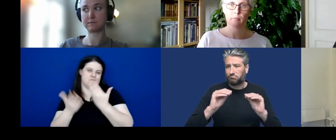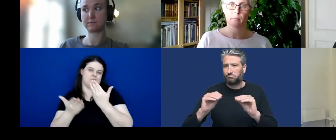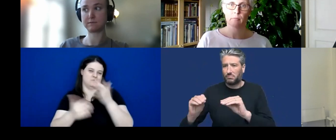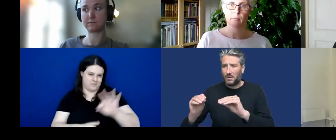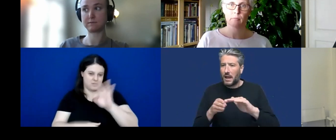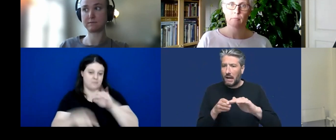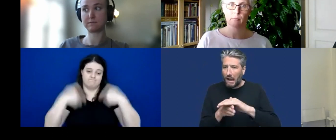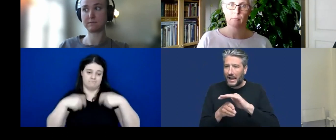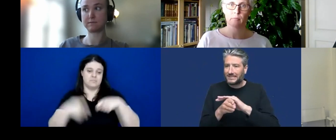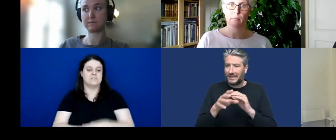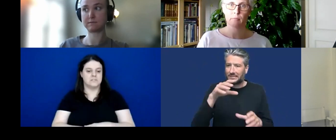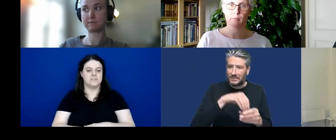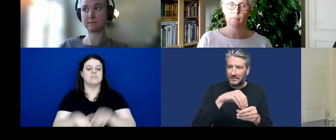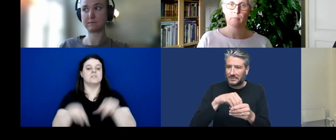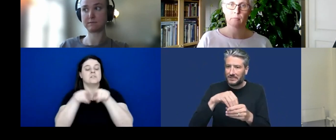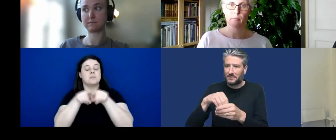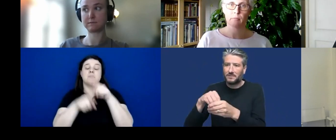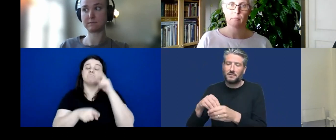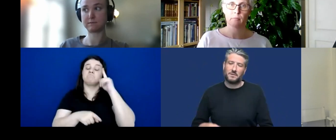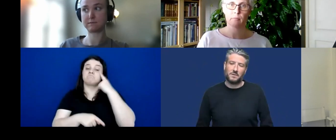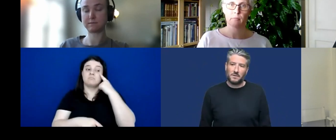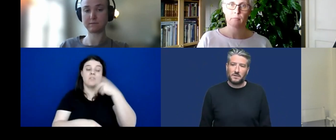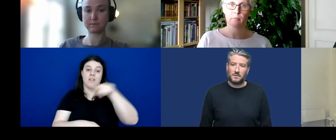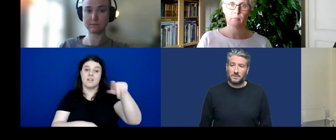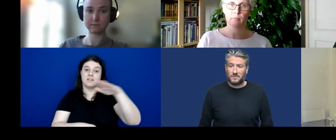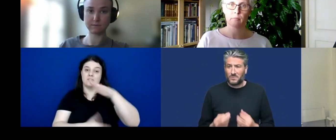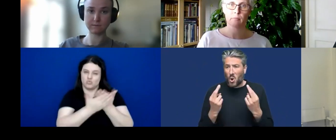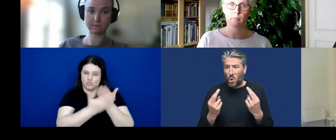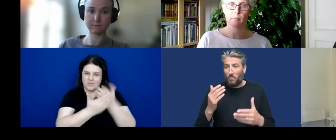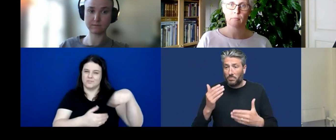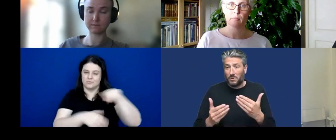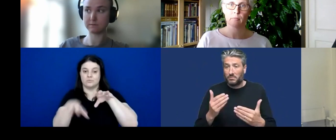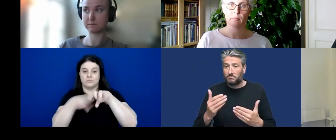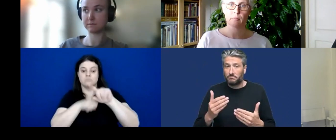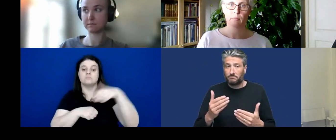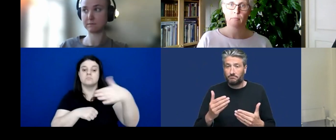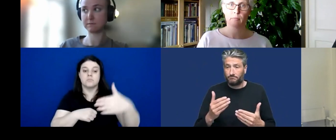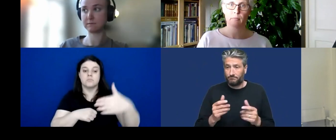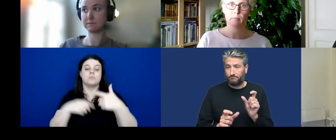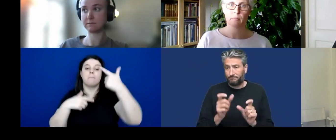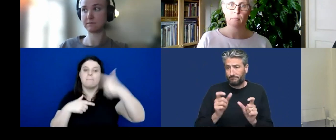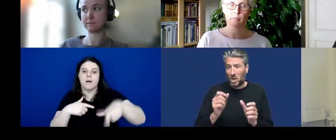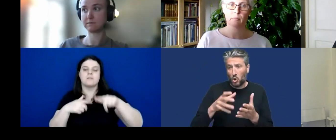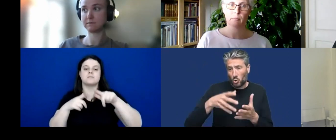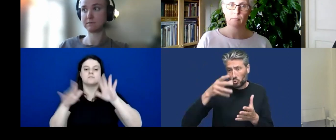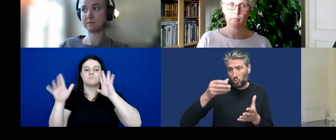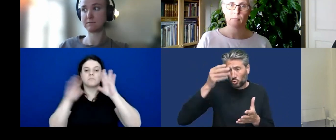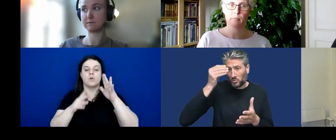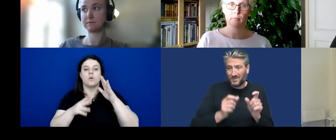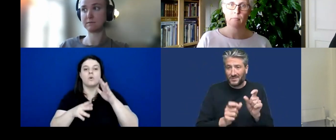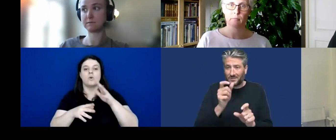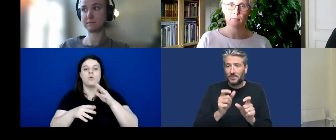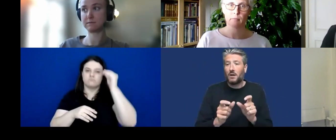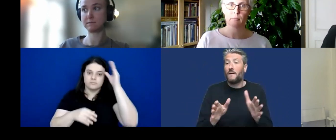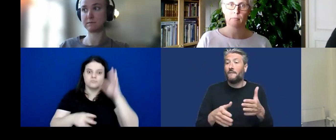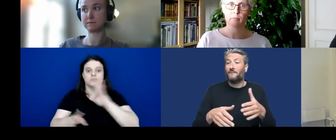that that students that come out of programs will have much more knowledge about accessibility